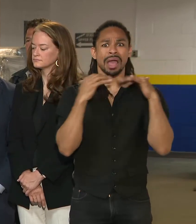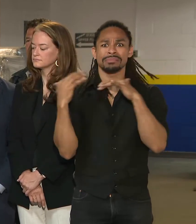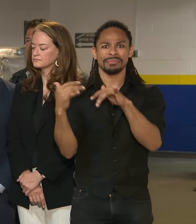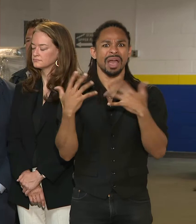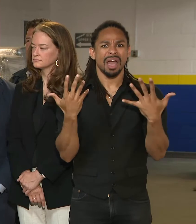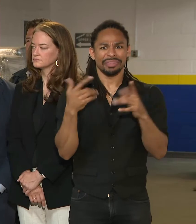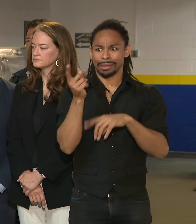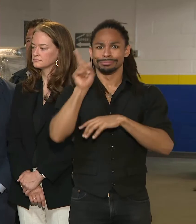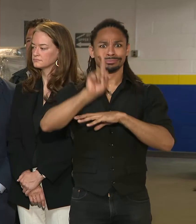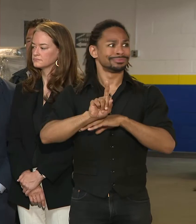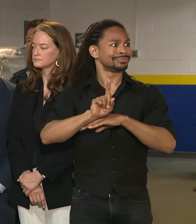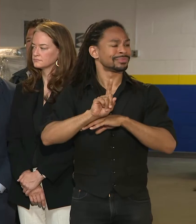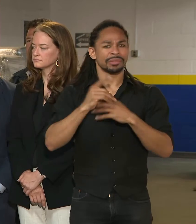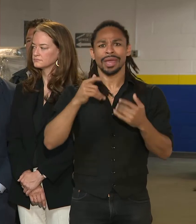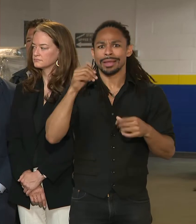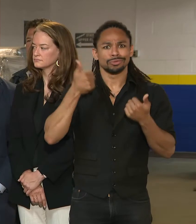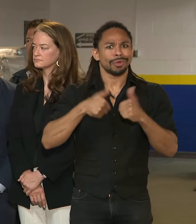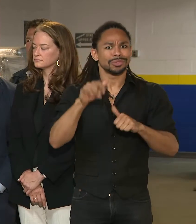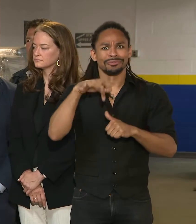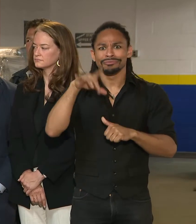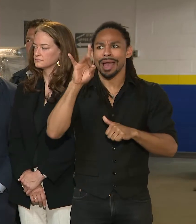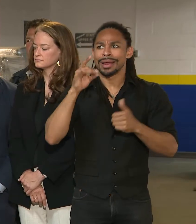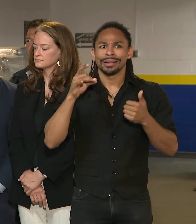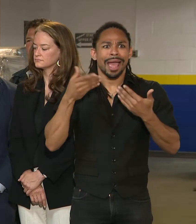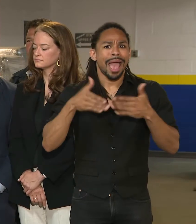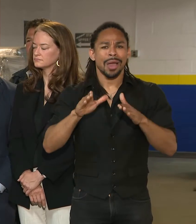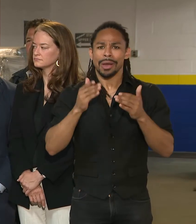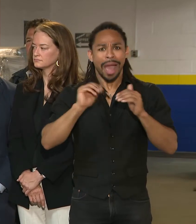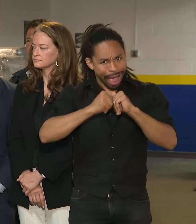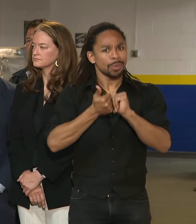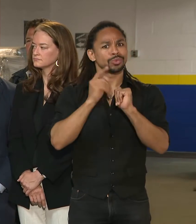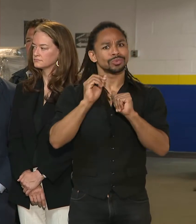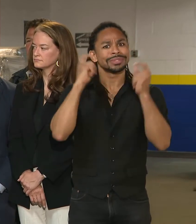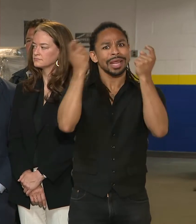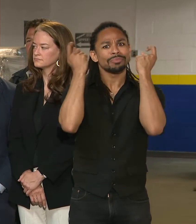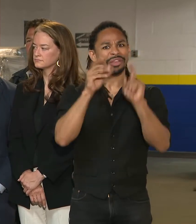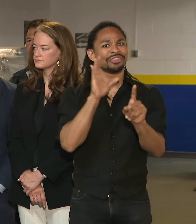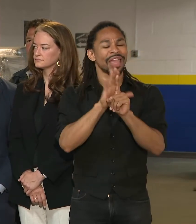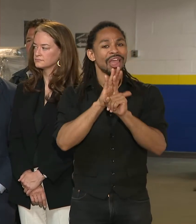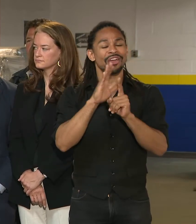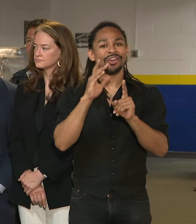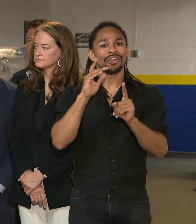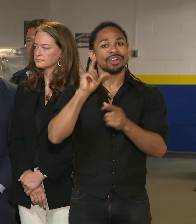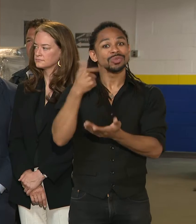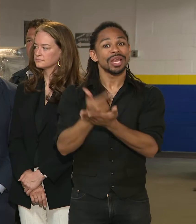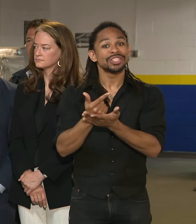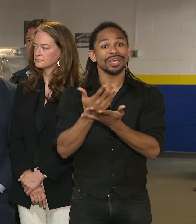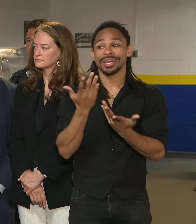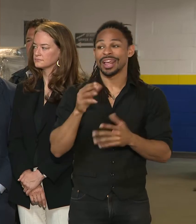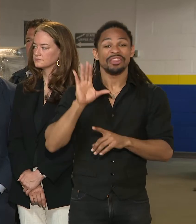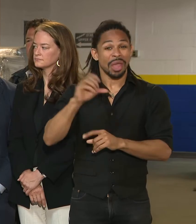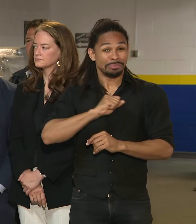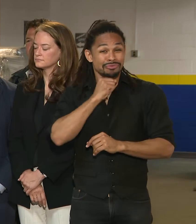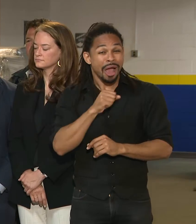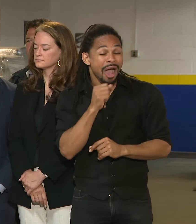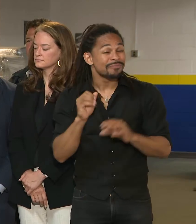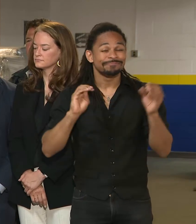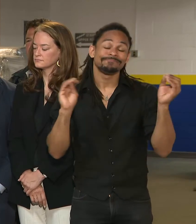celebrate their graduation. They didn't have a prom. They did not have a normal graduation.